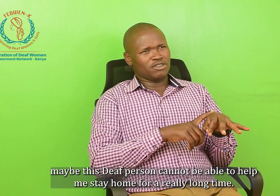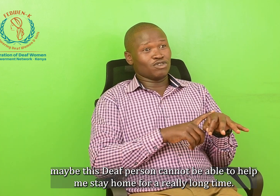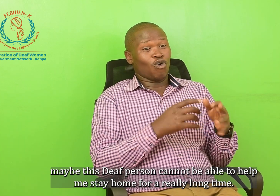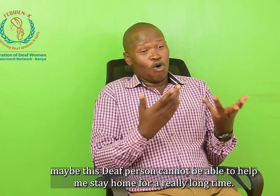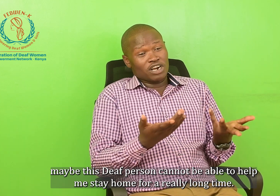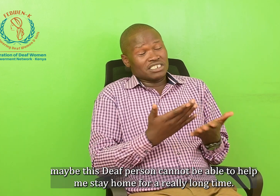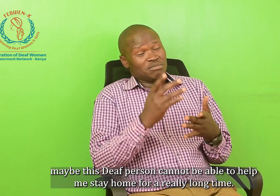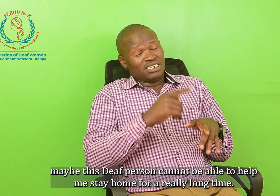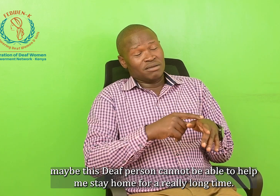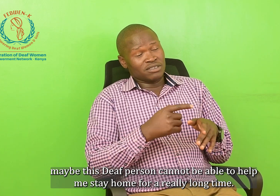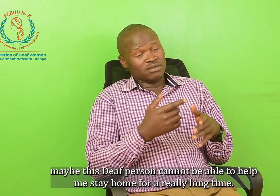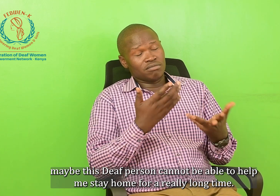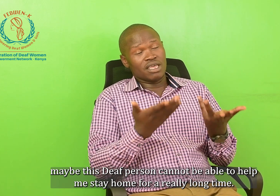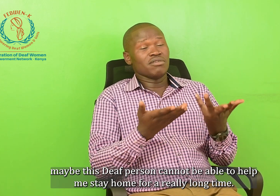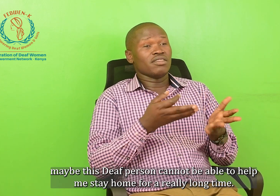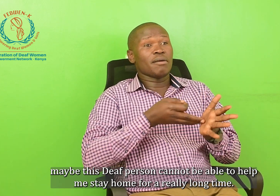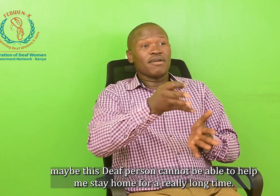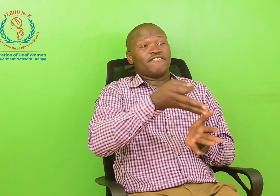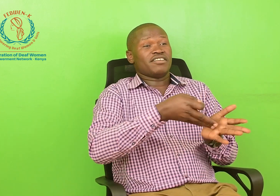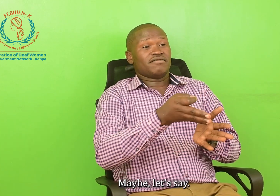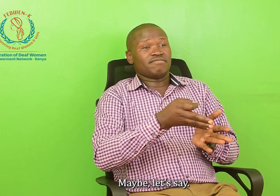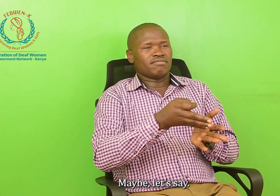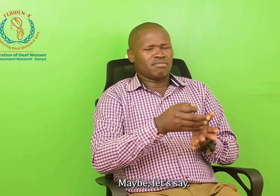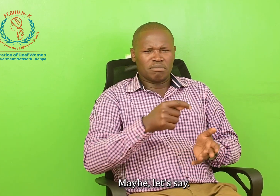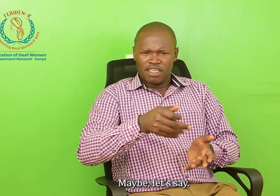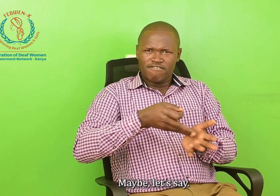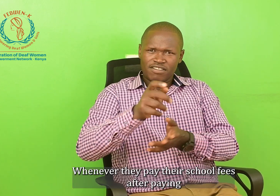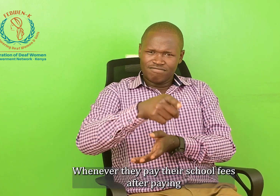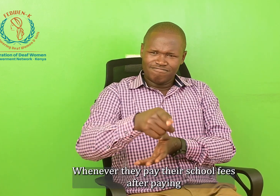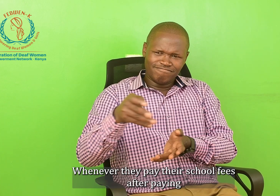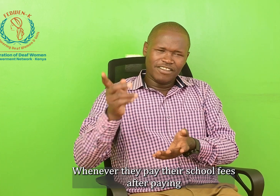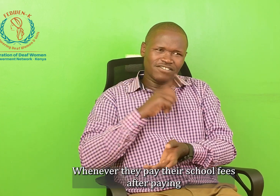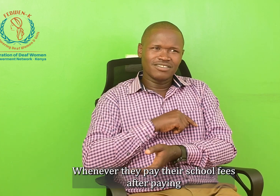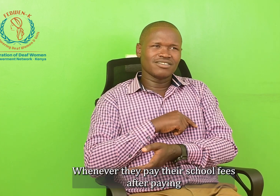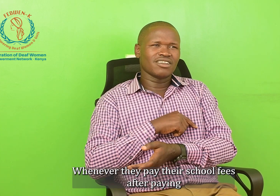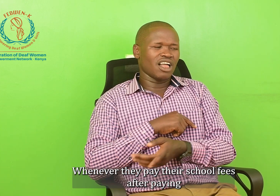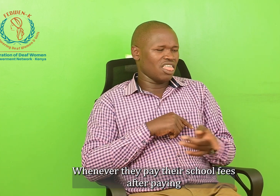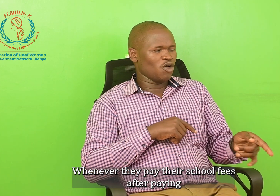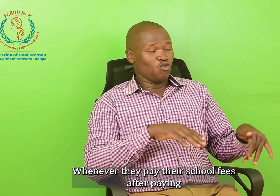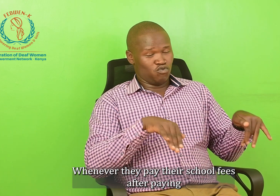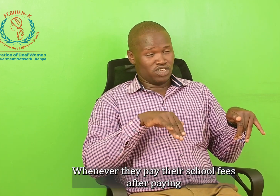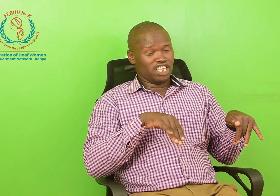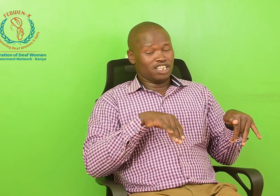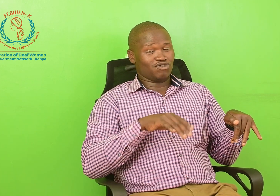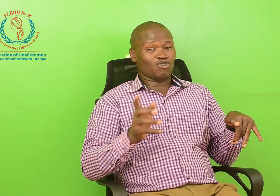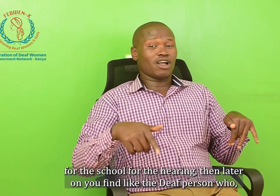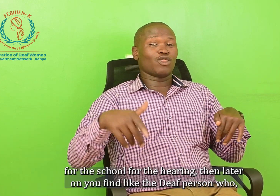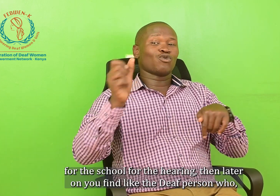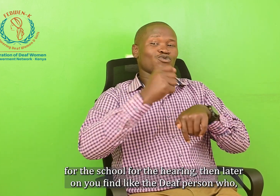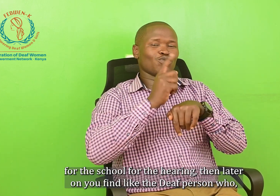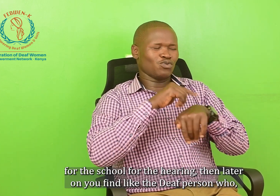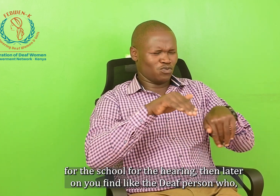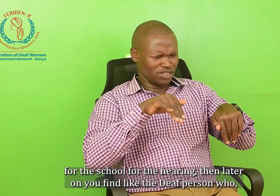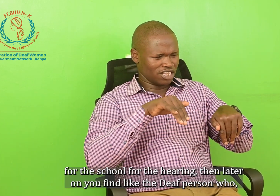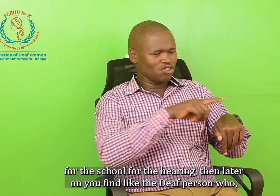help me. They stay home for a very long time. Maybe let's say whenever they pay the school fees, after paying for the school fees for the